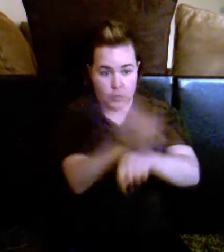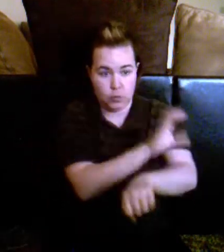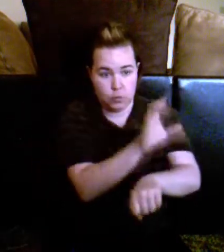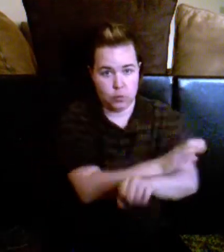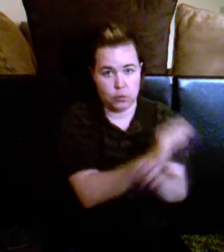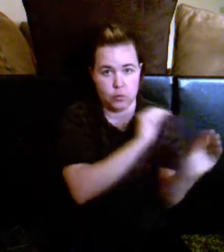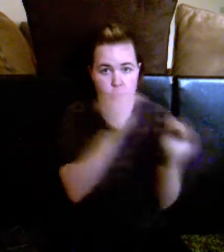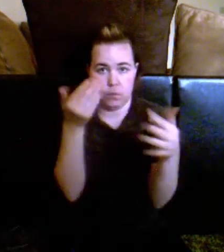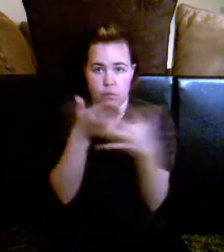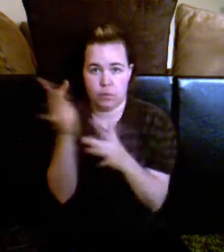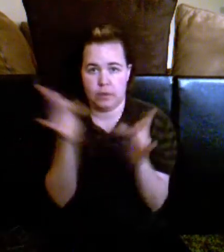internet.